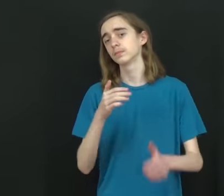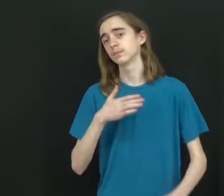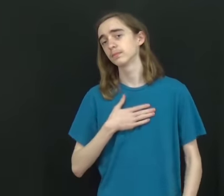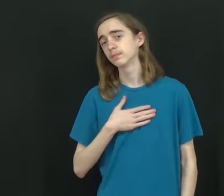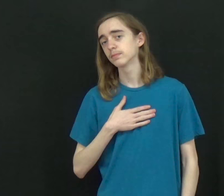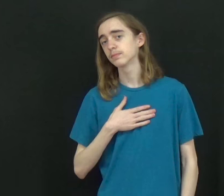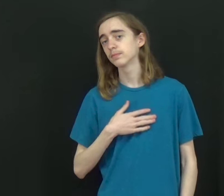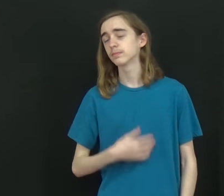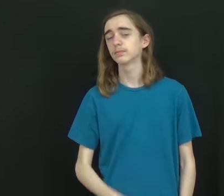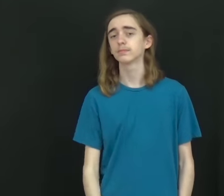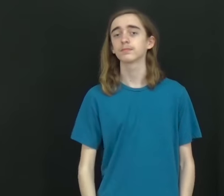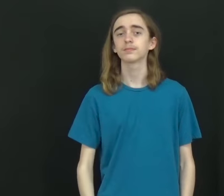me.